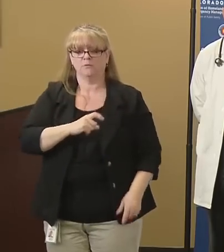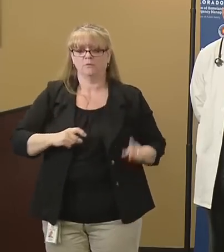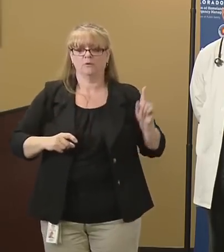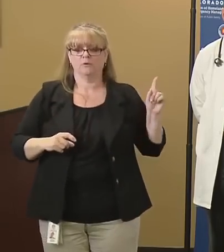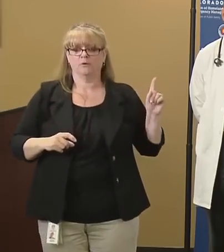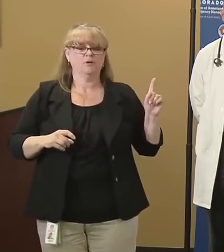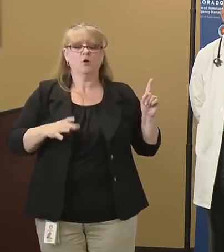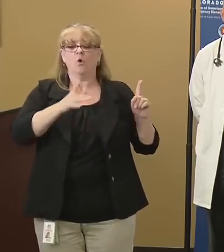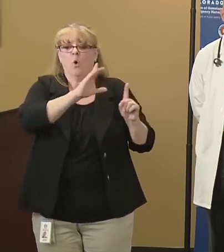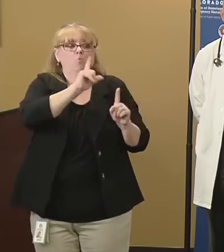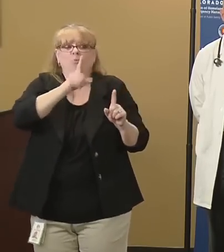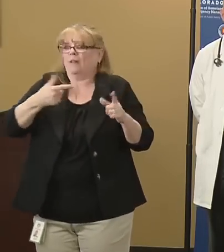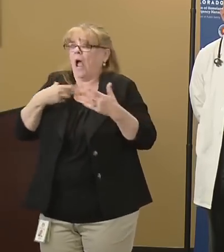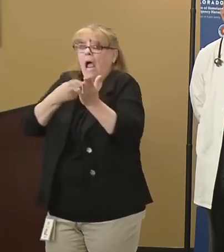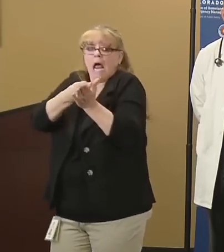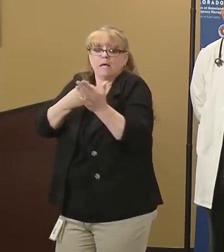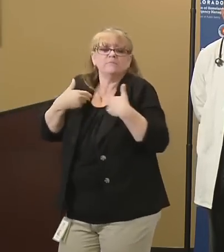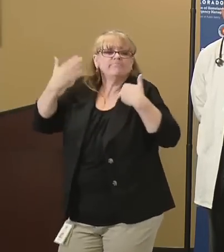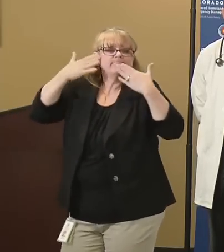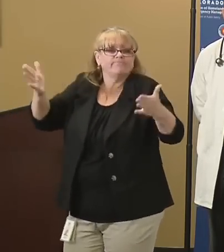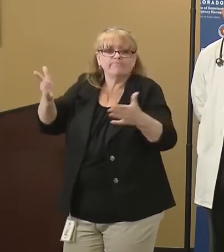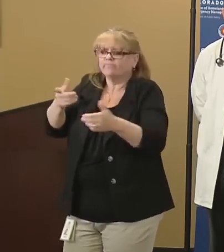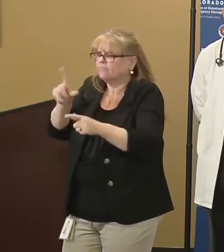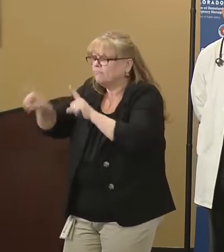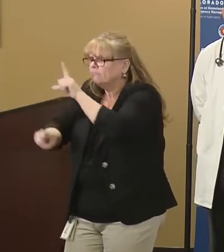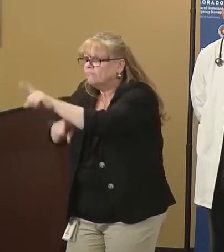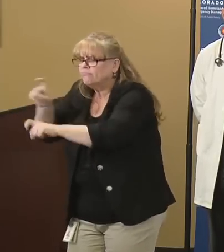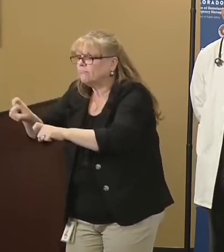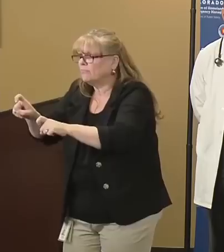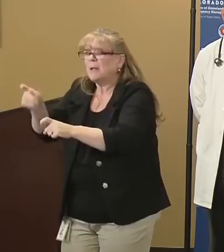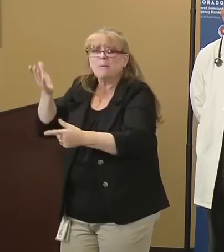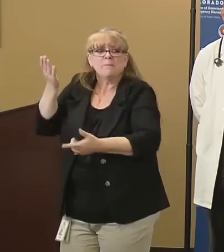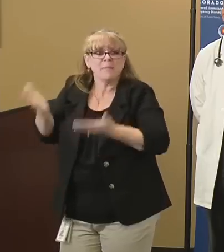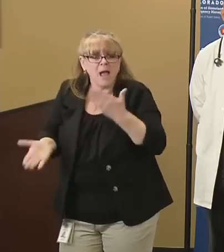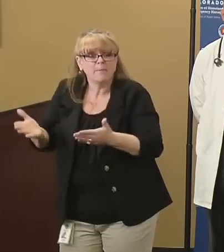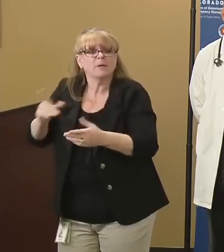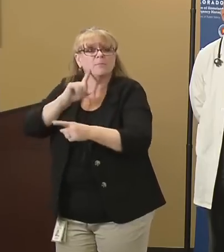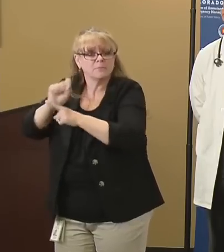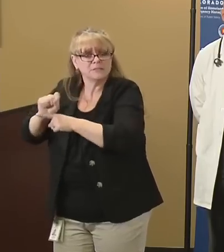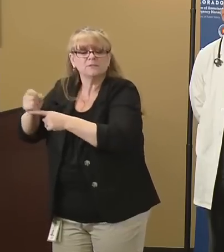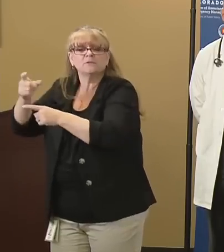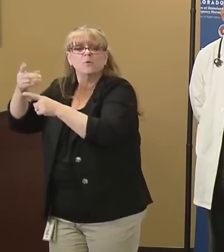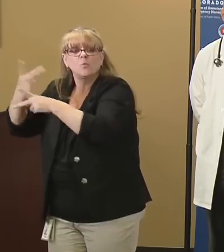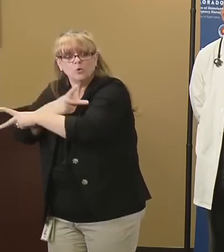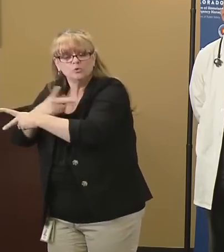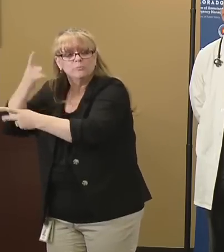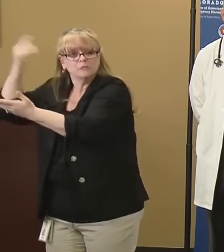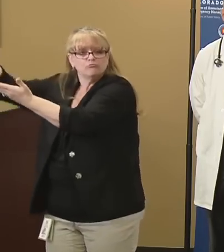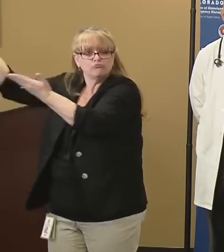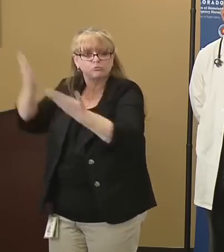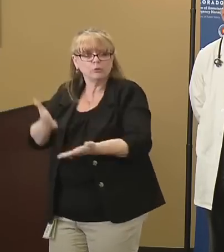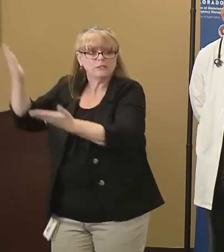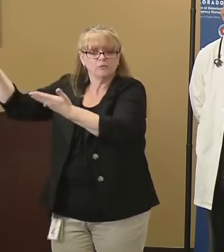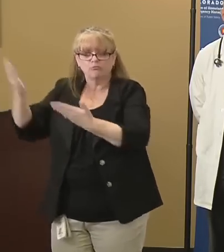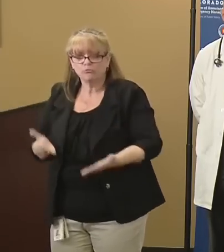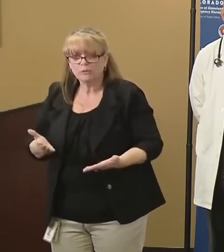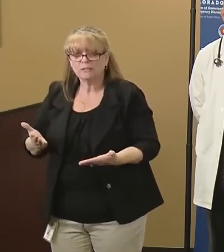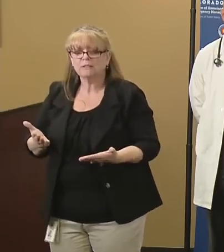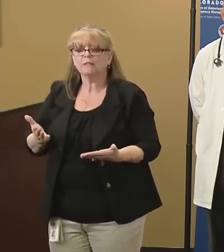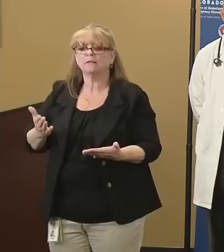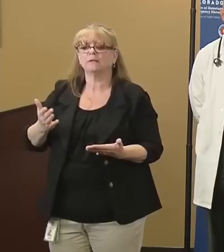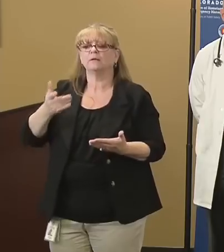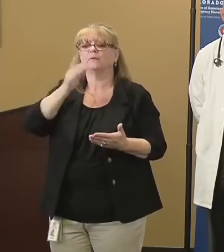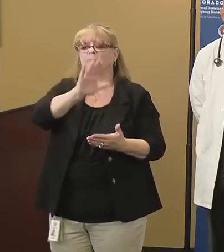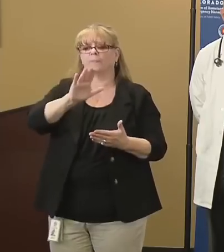the answer for sure. It seems likely that we had a community spread and an endemic presence of the